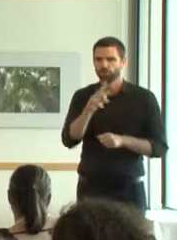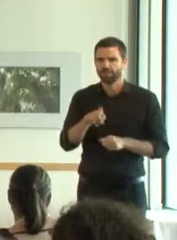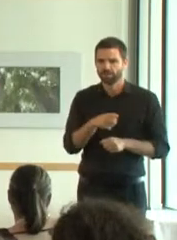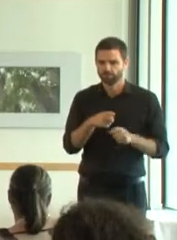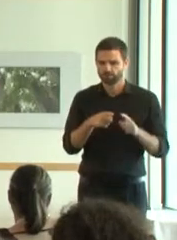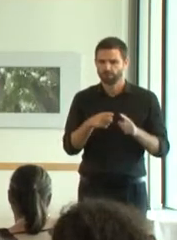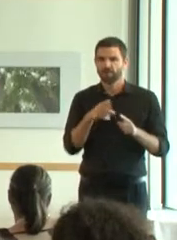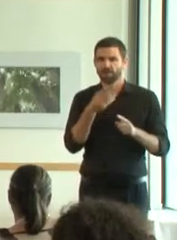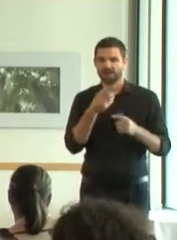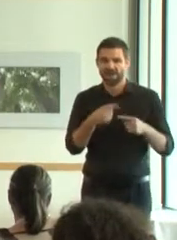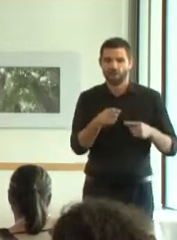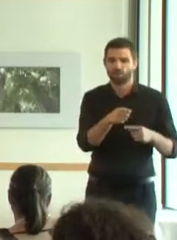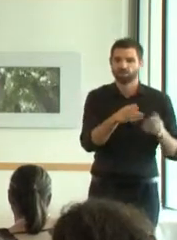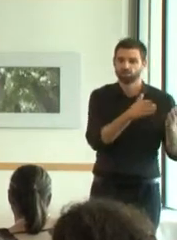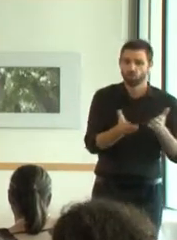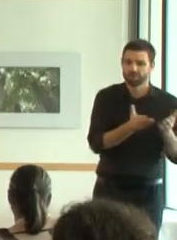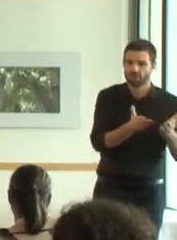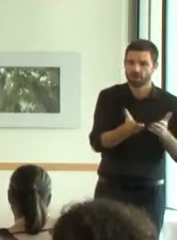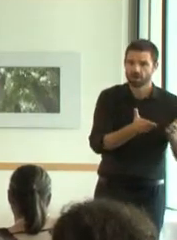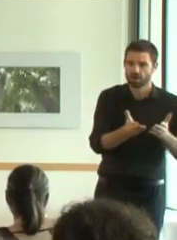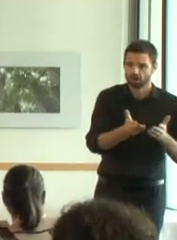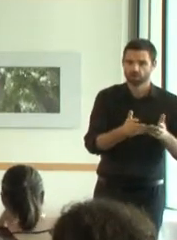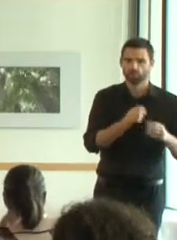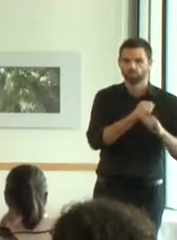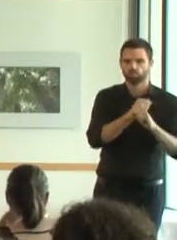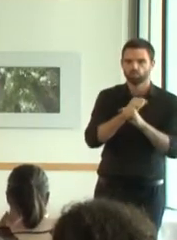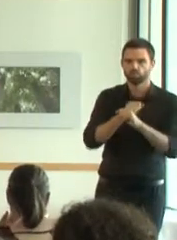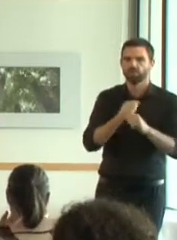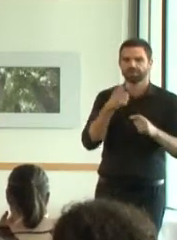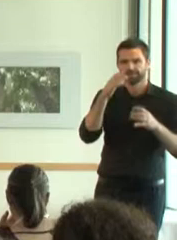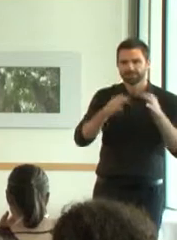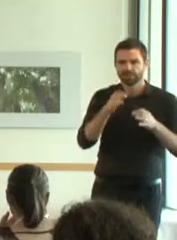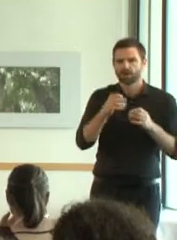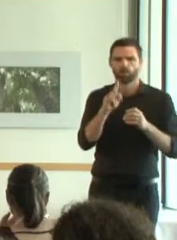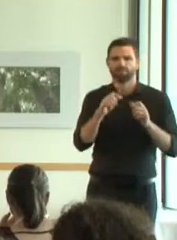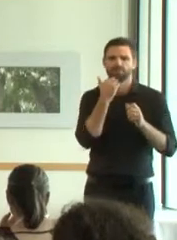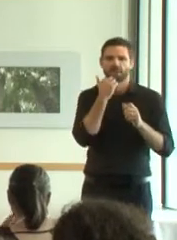of the size that you need into the browser live from your files all the time.